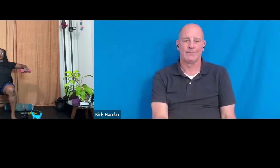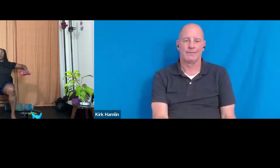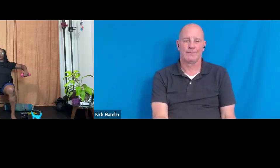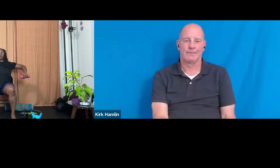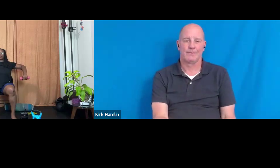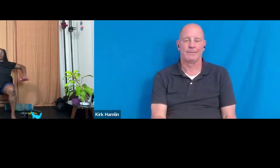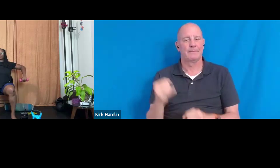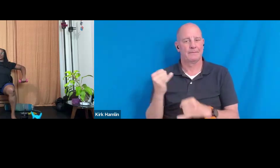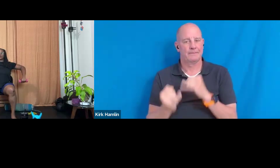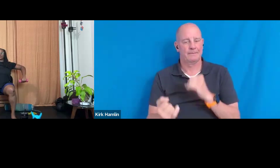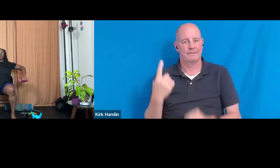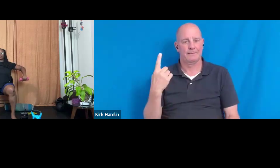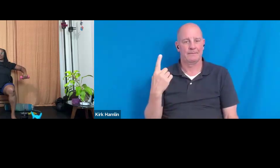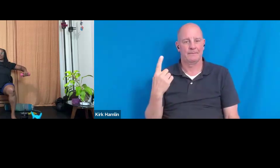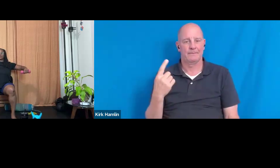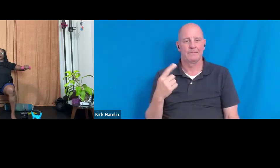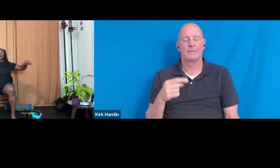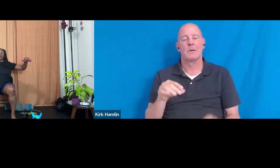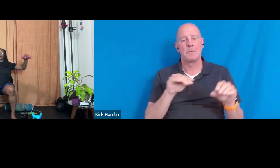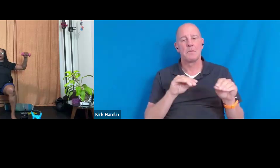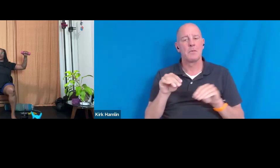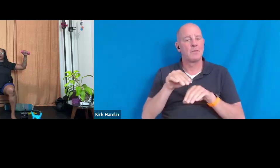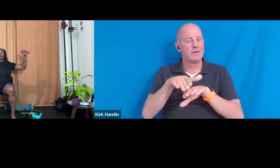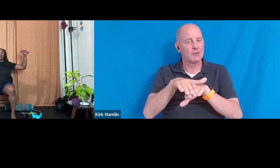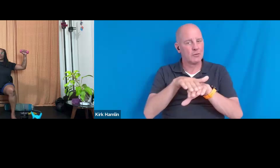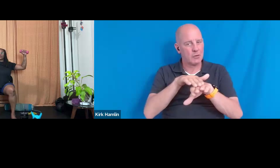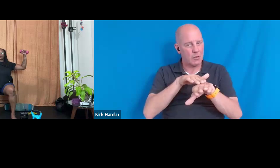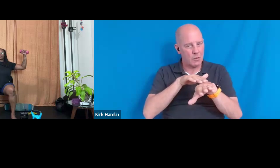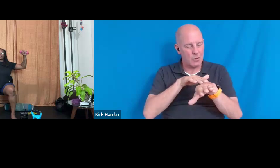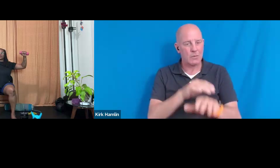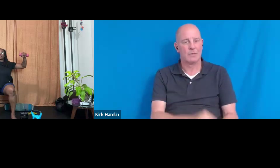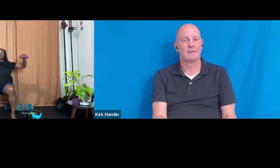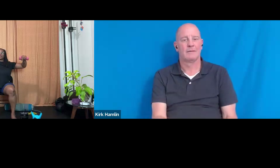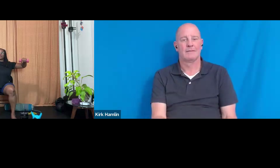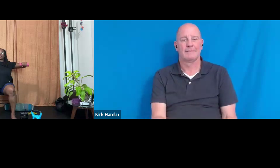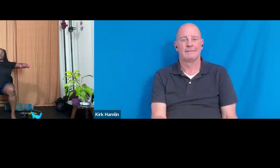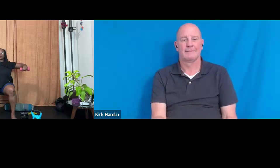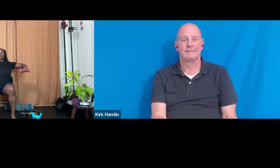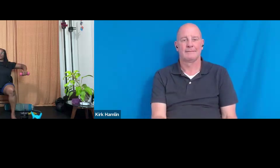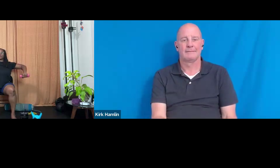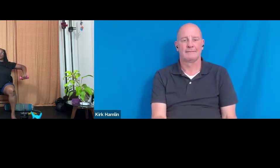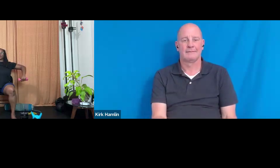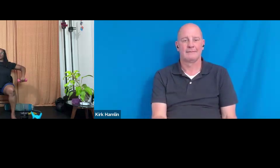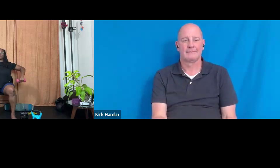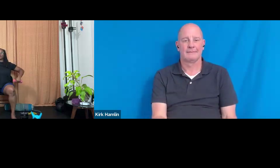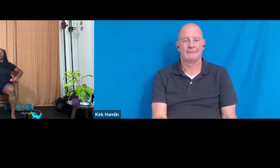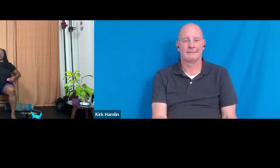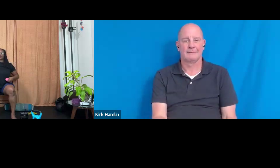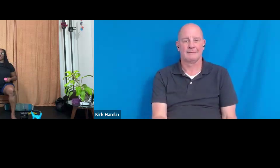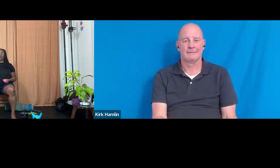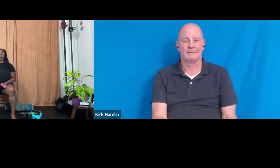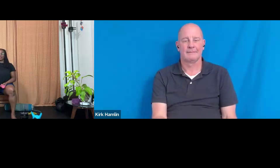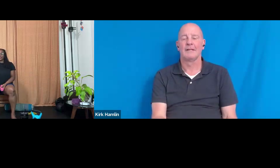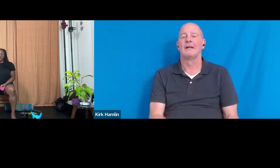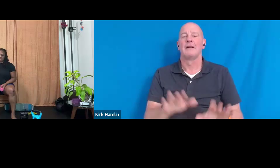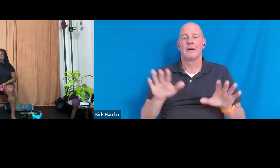Last one. We are moving as slow as we can. Slowly lowering it down, even though it's the last one. Take